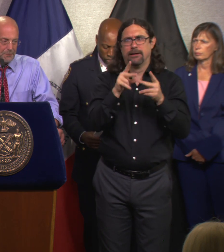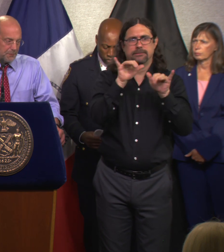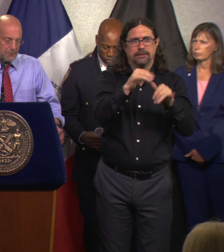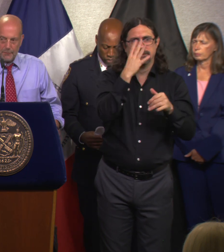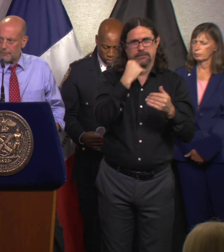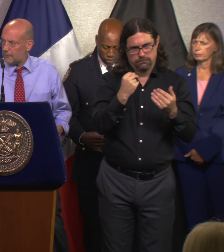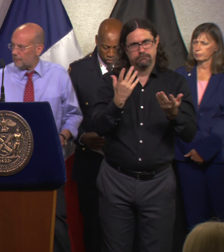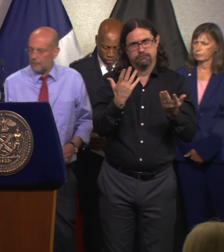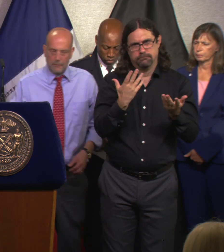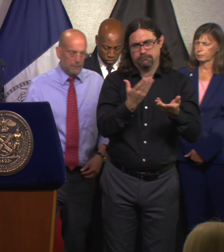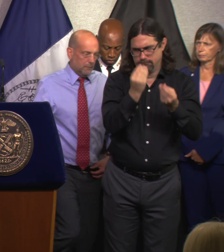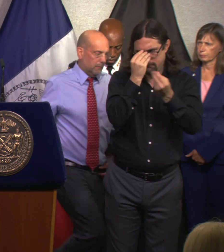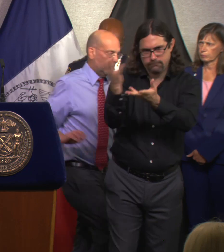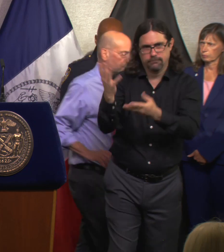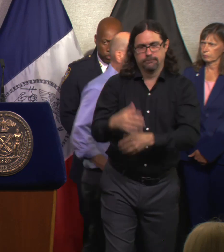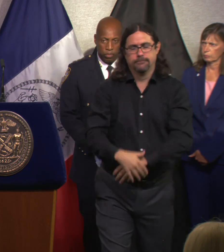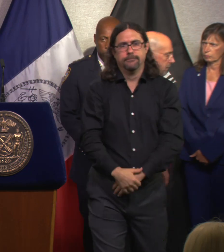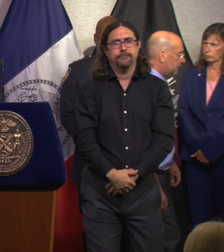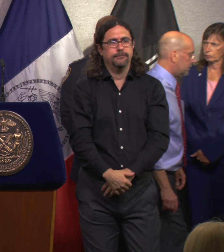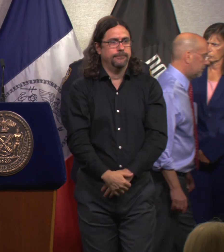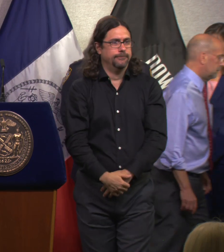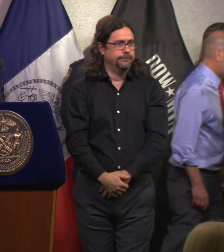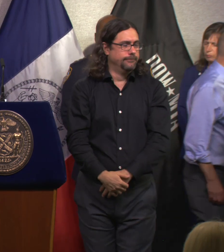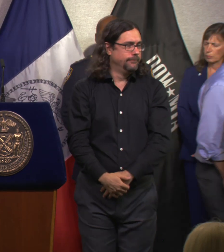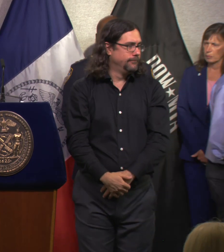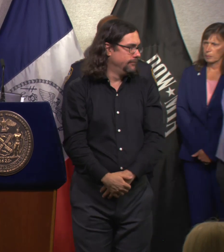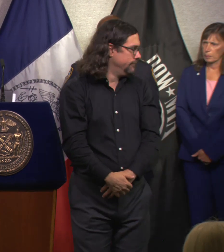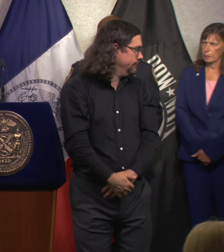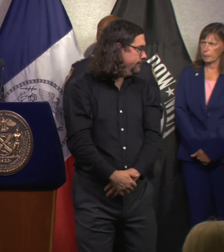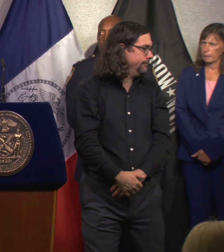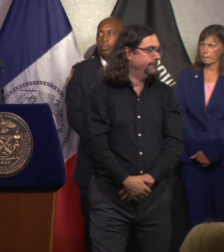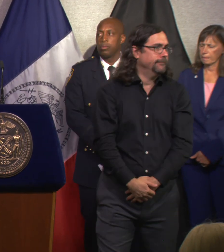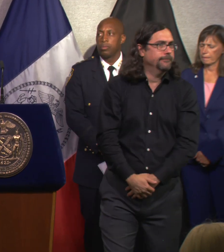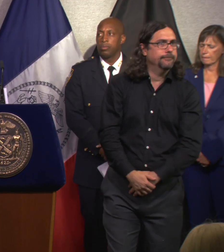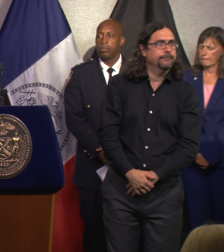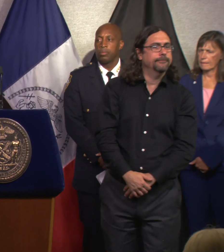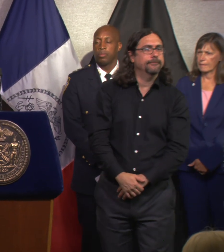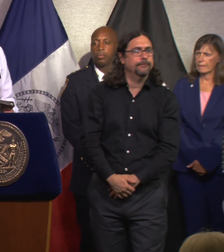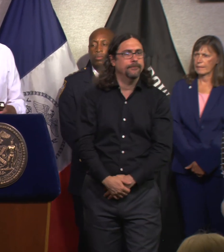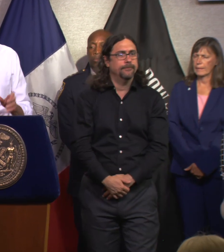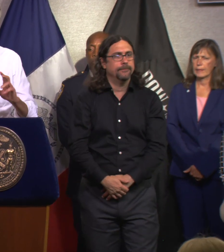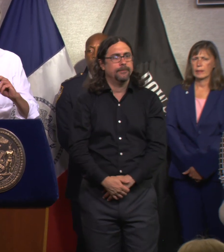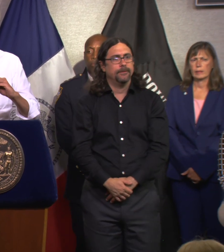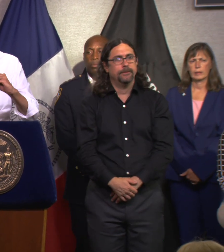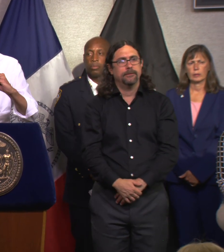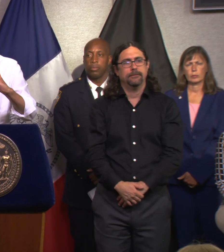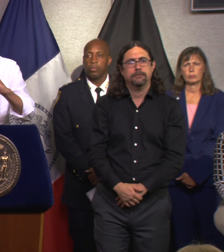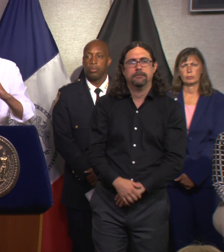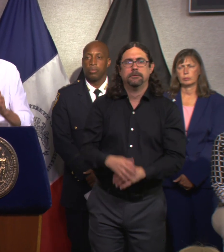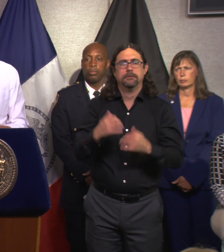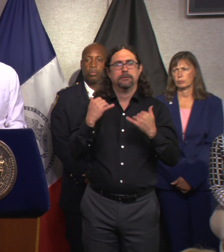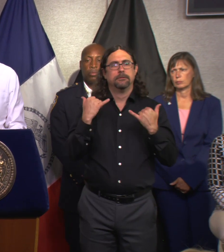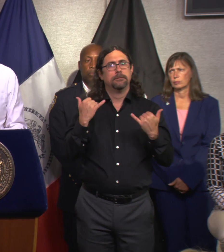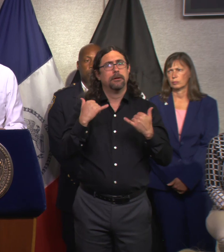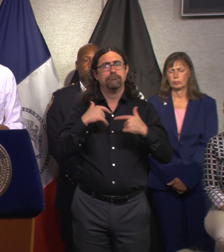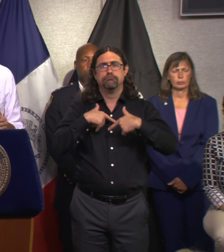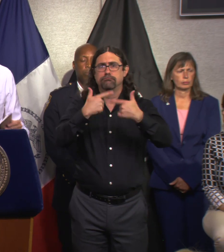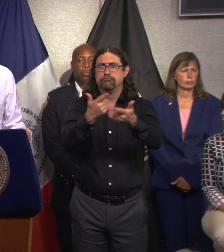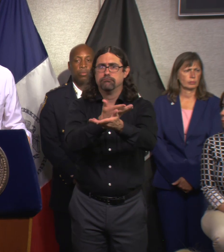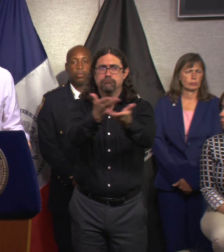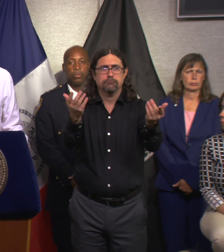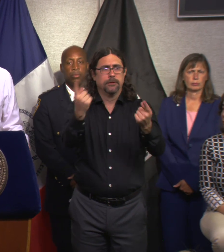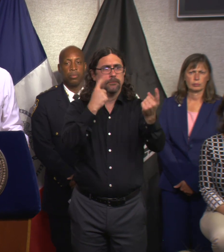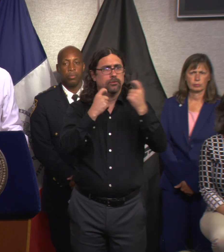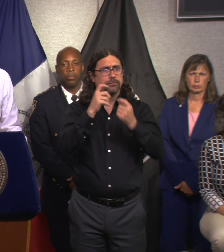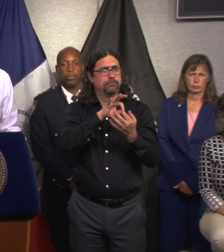in. Thank you very much, Commissioner. We're going to take questions on the heat situation, and then we'll take other questions thereafter.